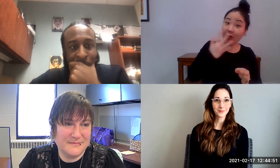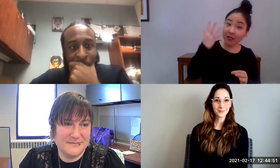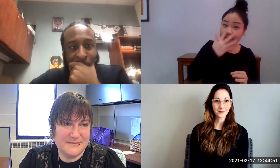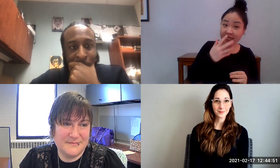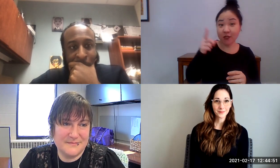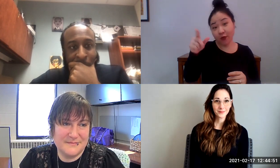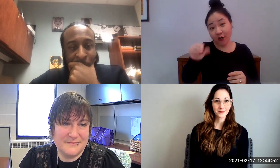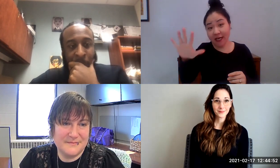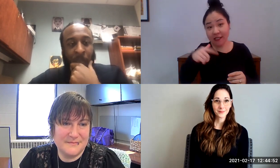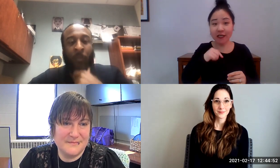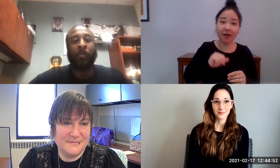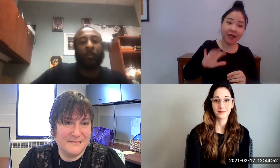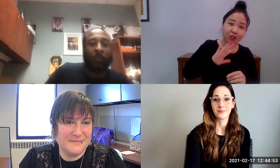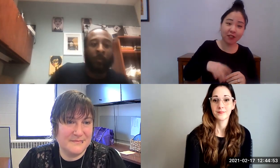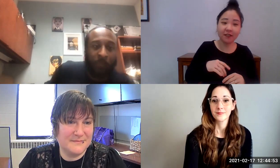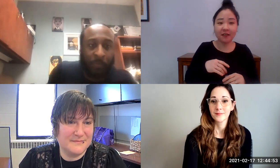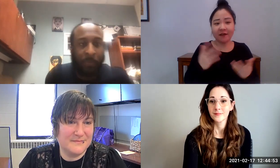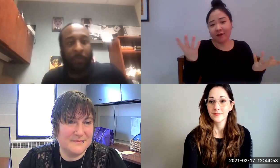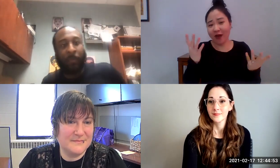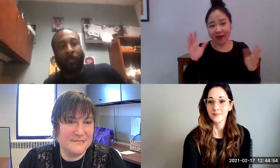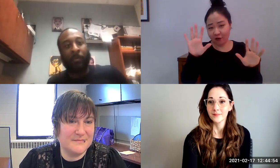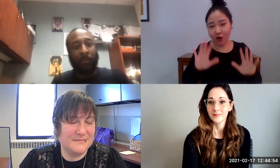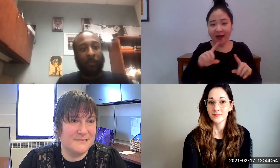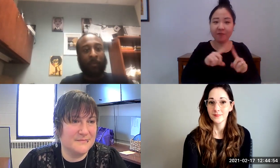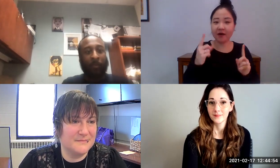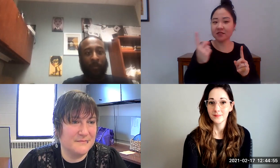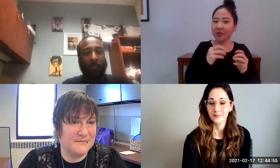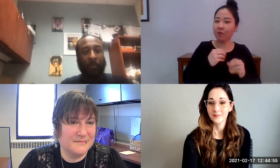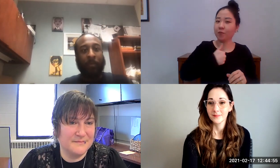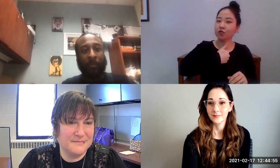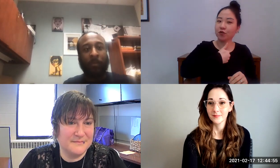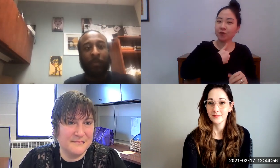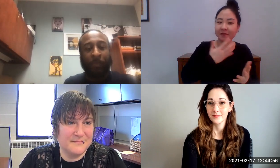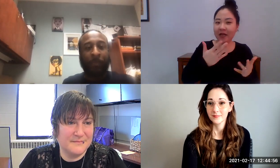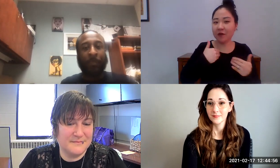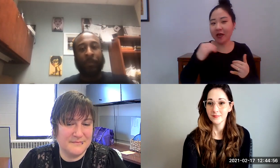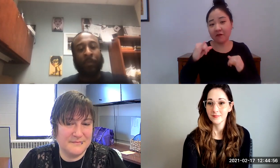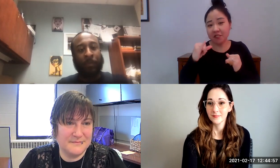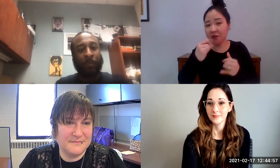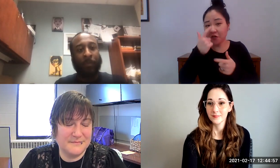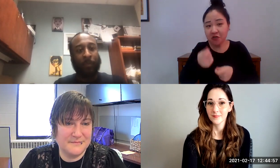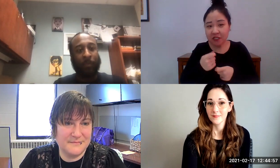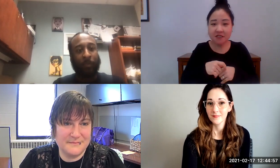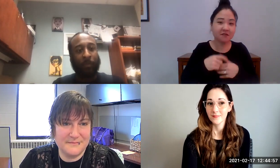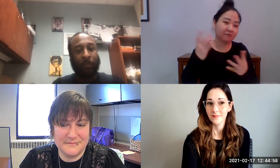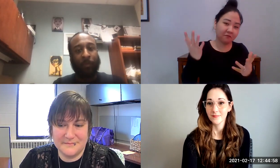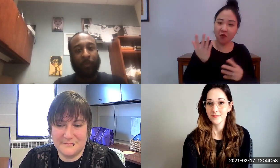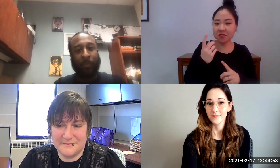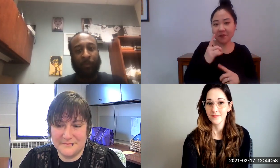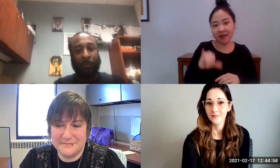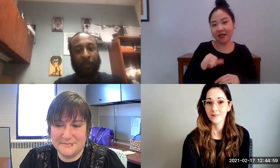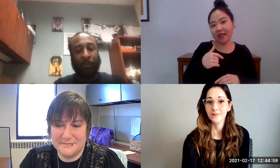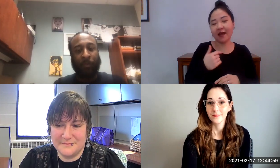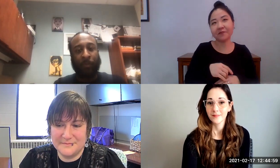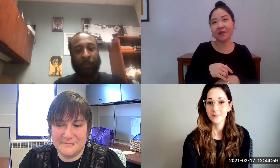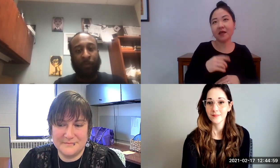simple appearances. Oh, you're Asian, I'm Asian. Okay, great, but something more personal. Maybe we have similar interests